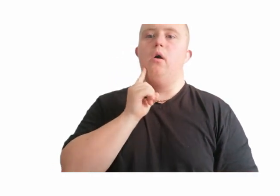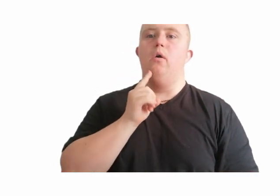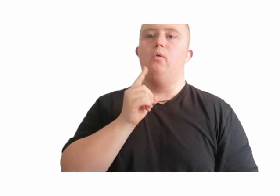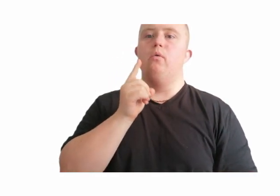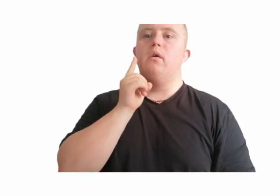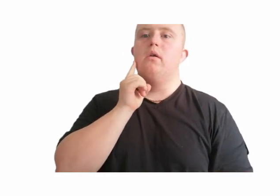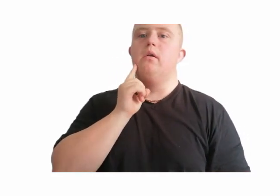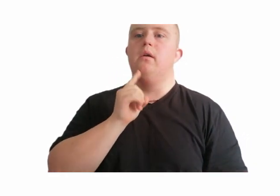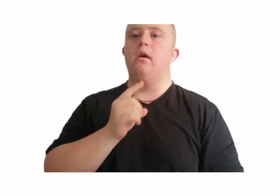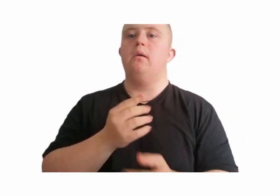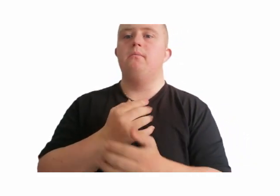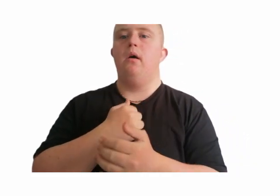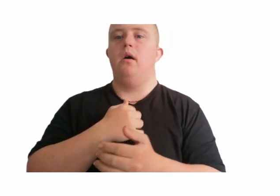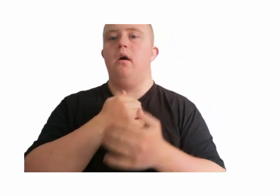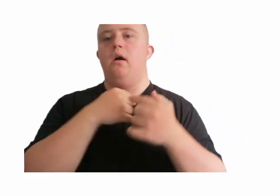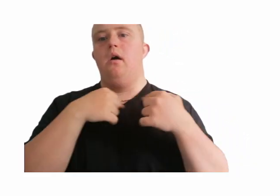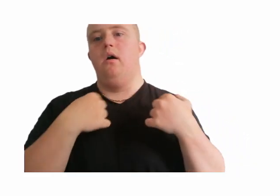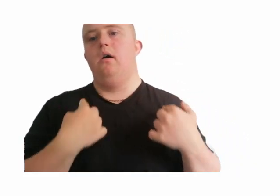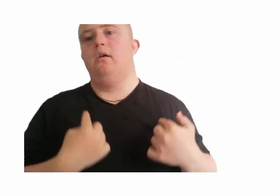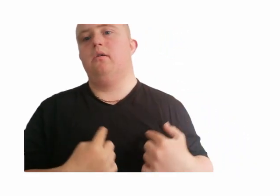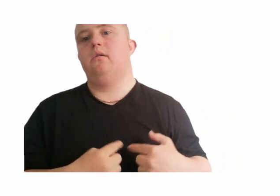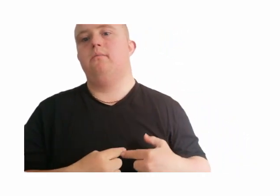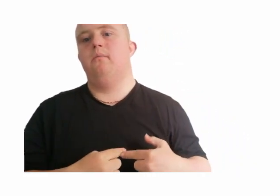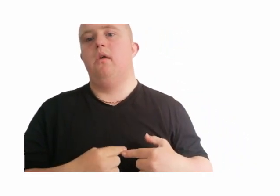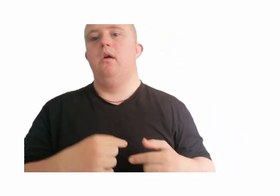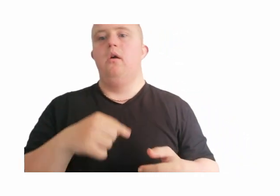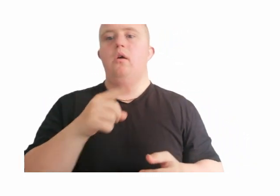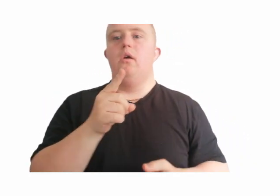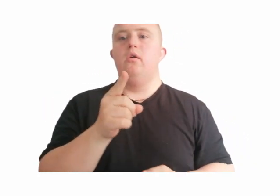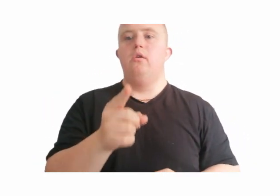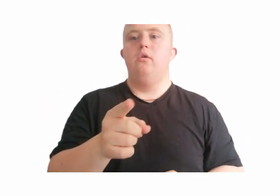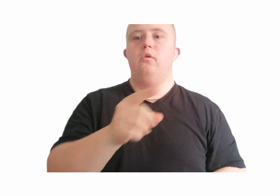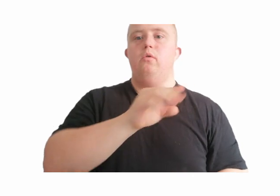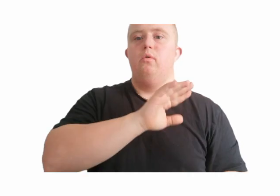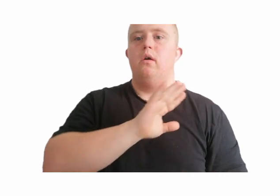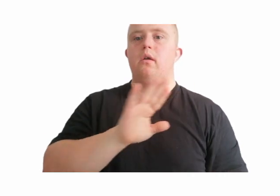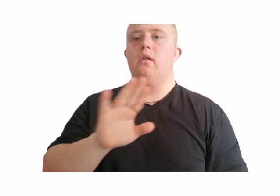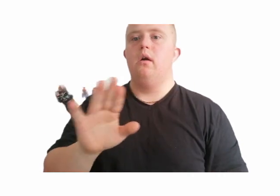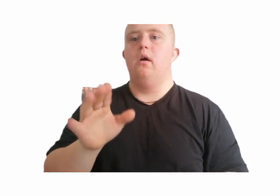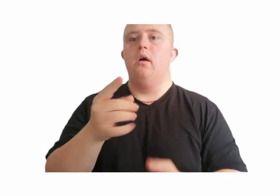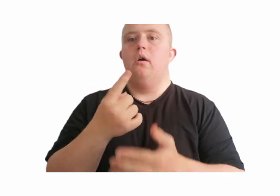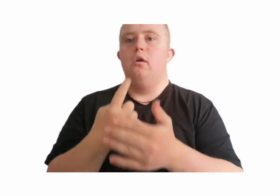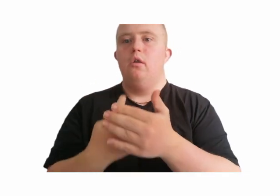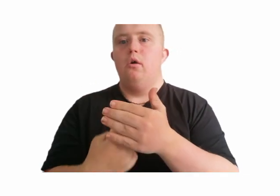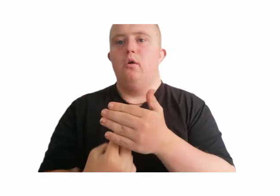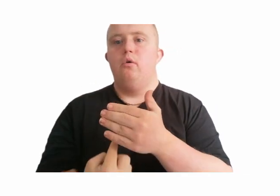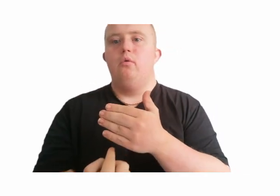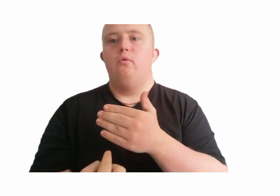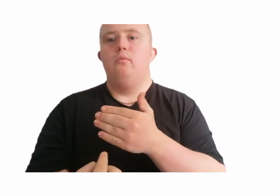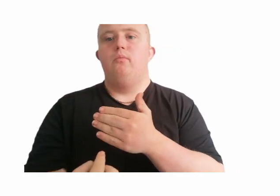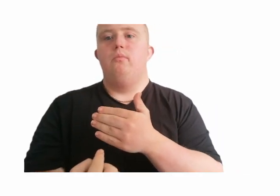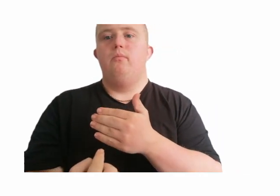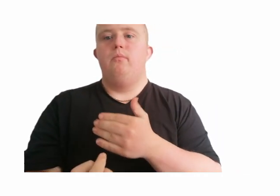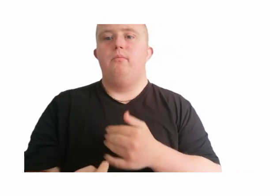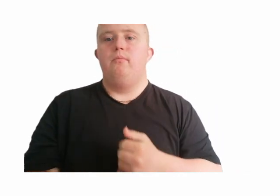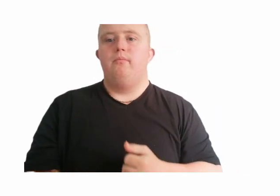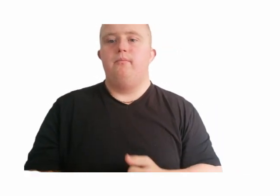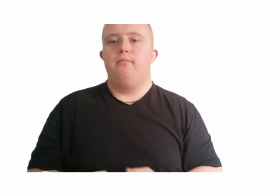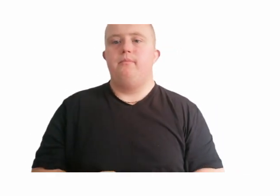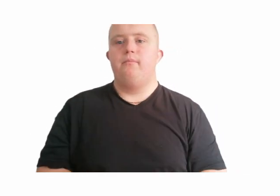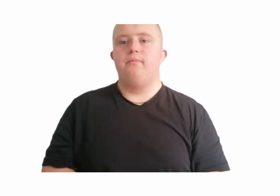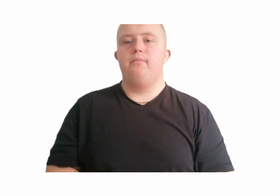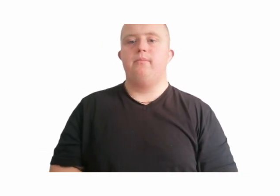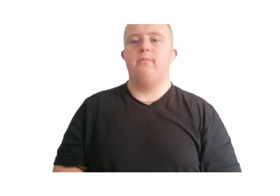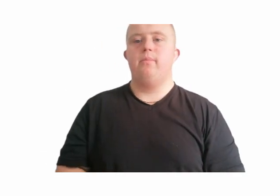you're always in my heart But you are not alone, but I